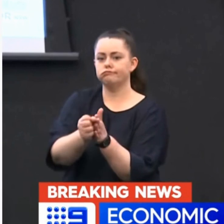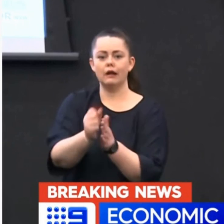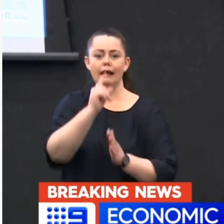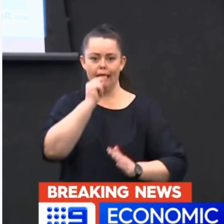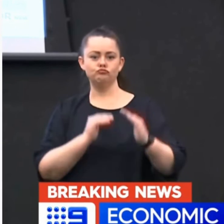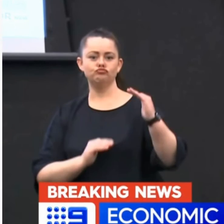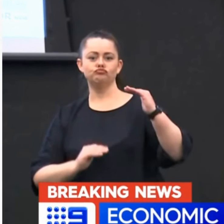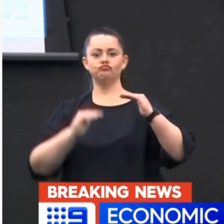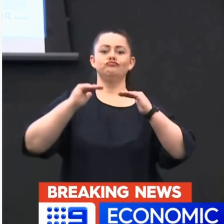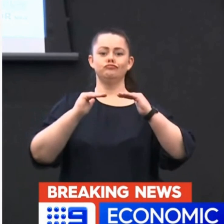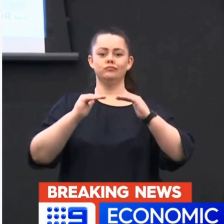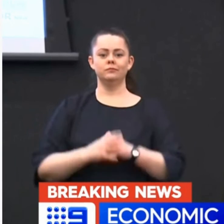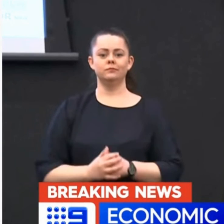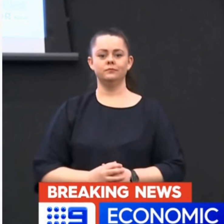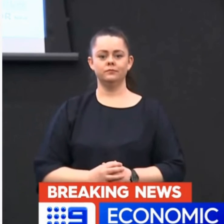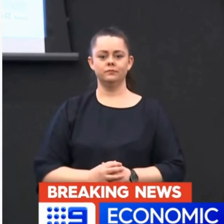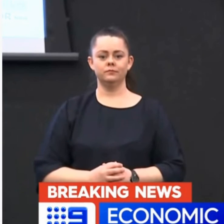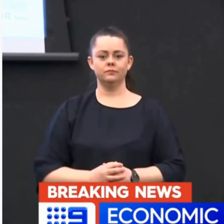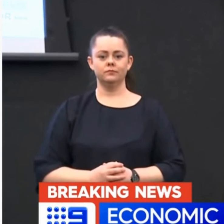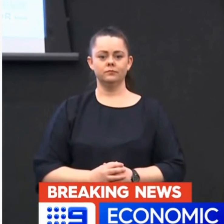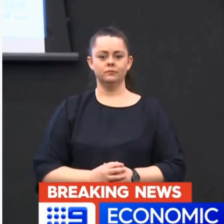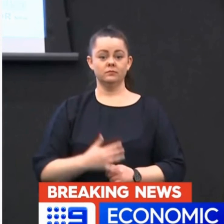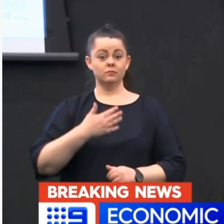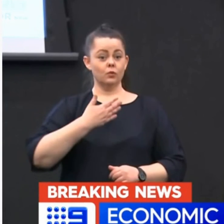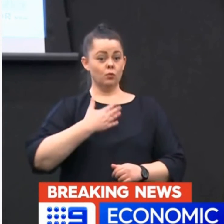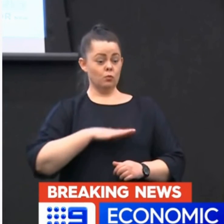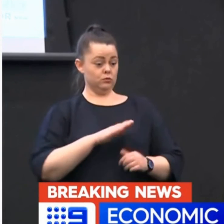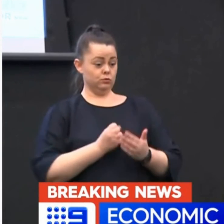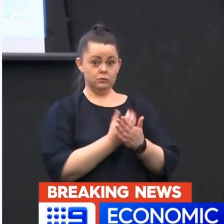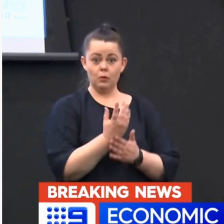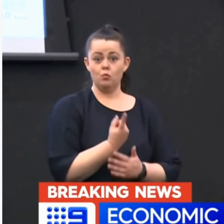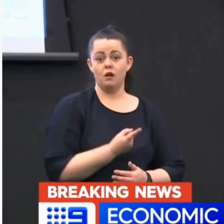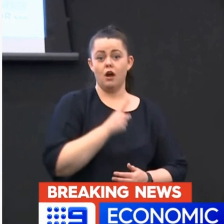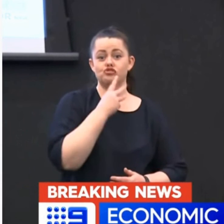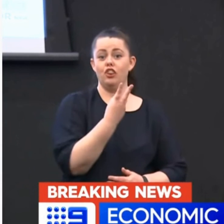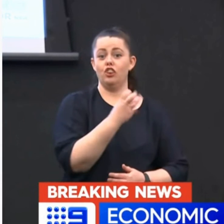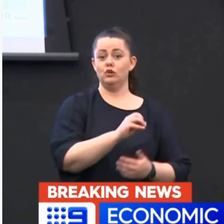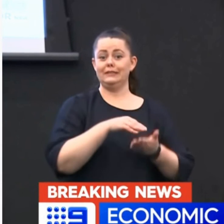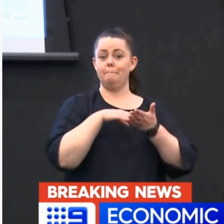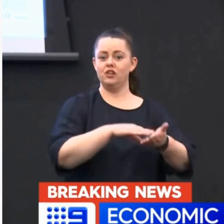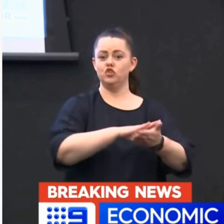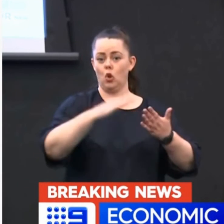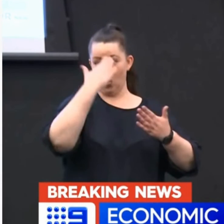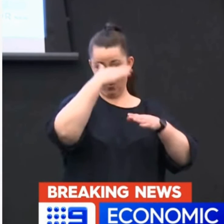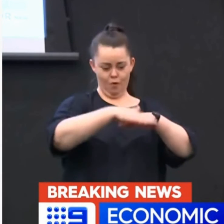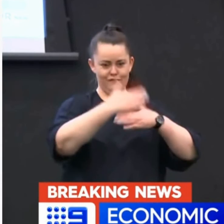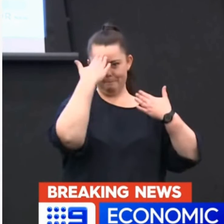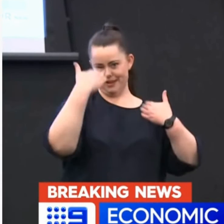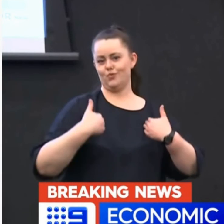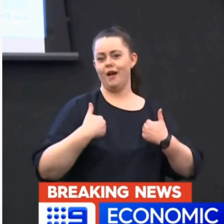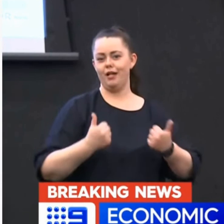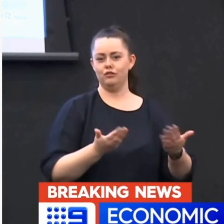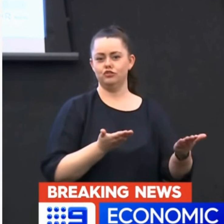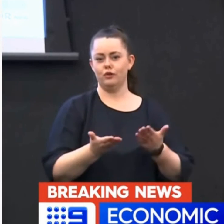it's having a real impact on people, which is why we're spending $130 million to provide mental health services for people